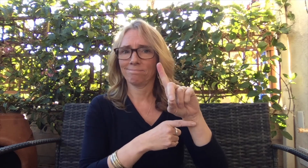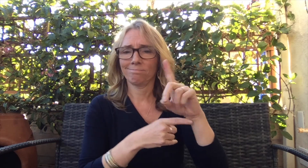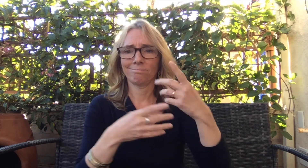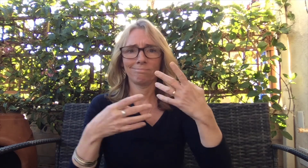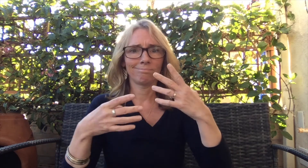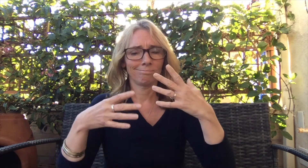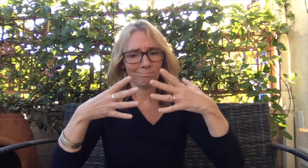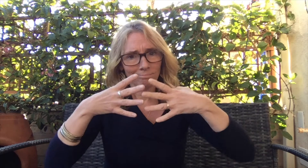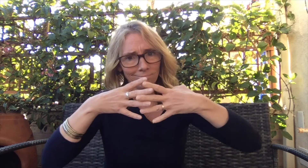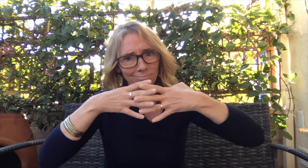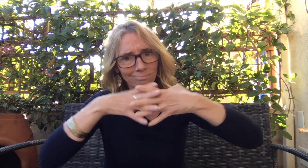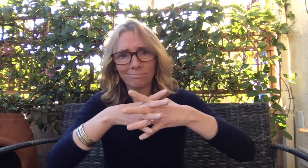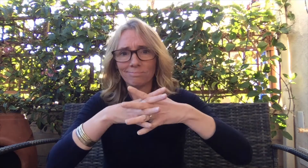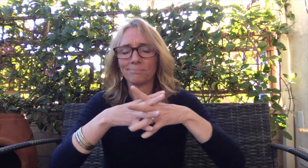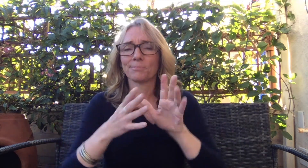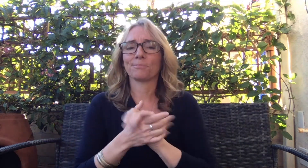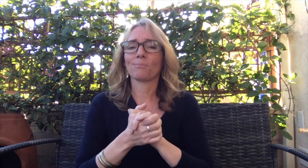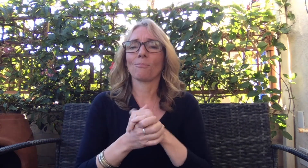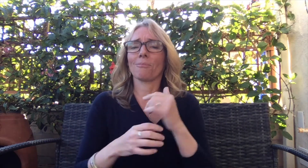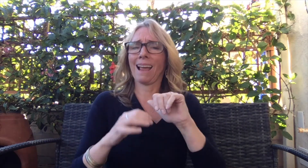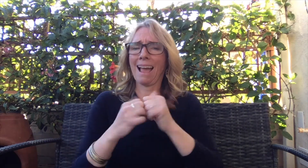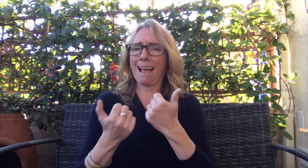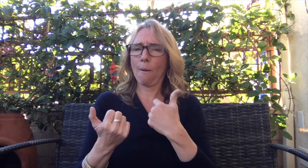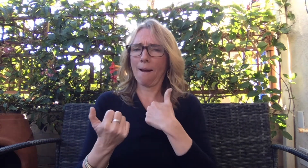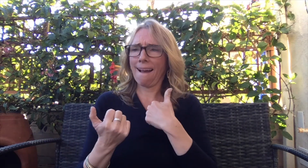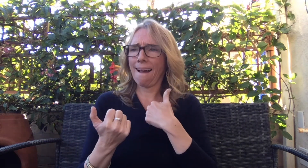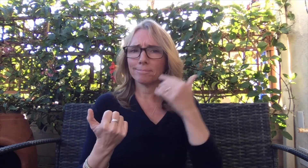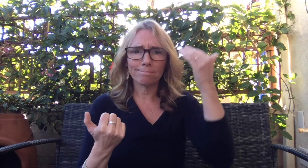that word is so multifaceted.